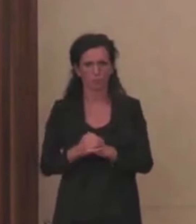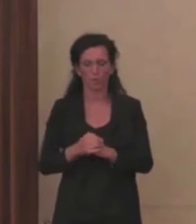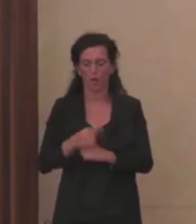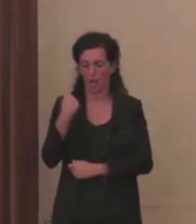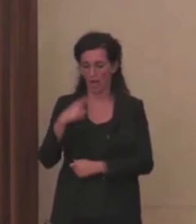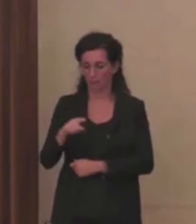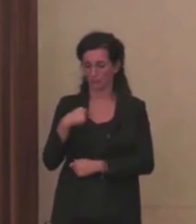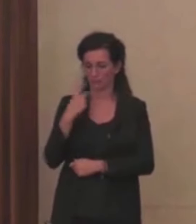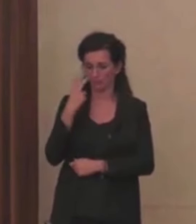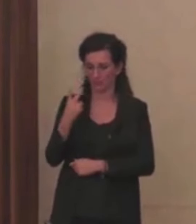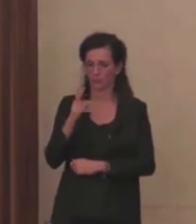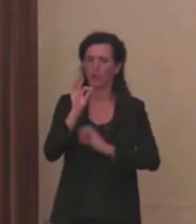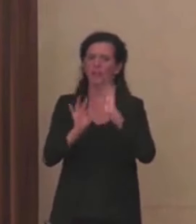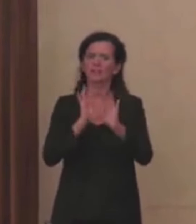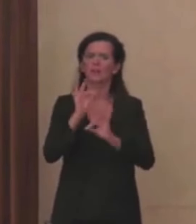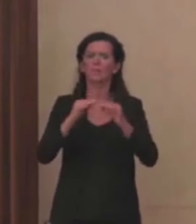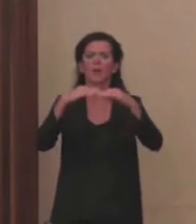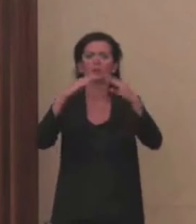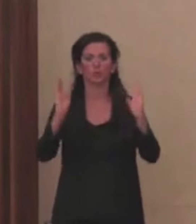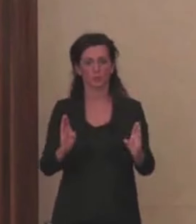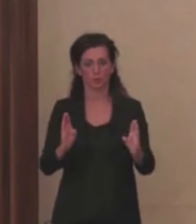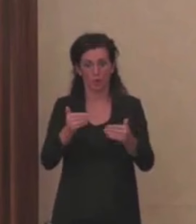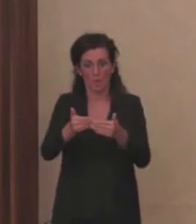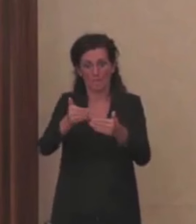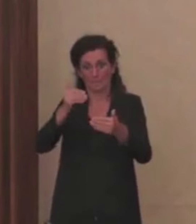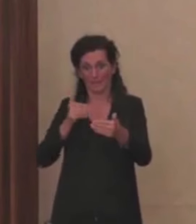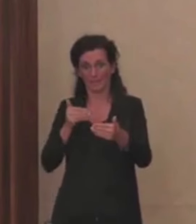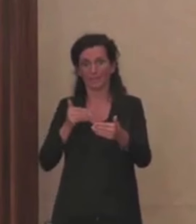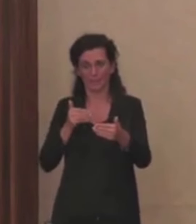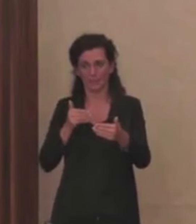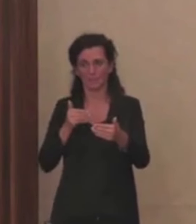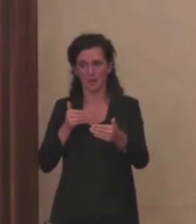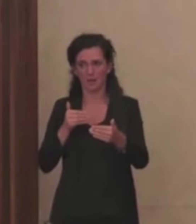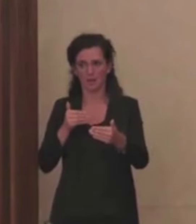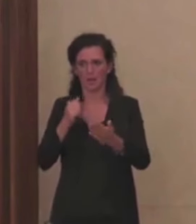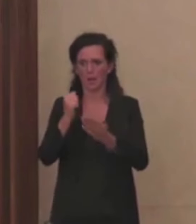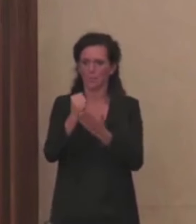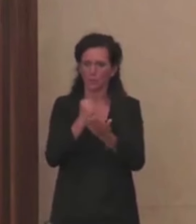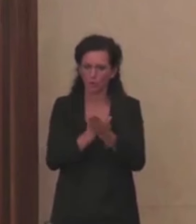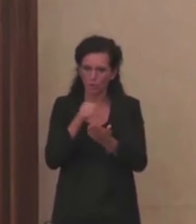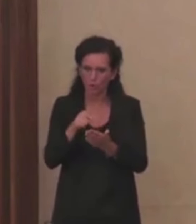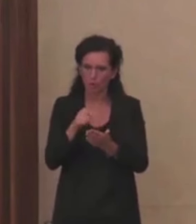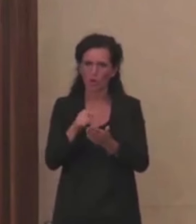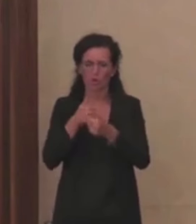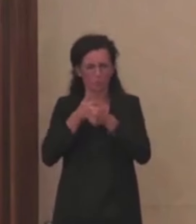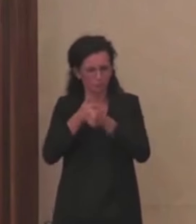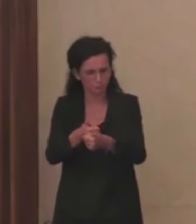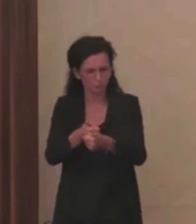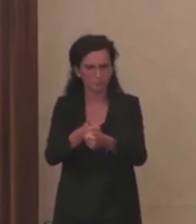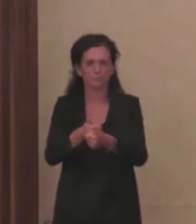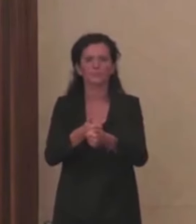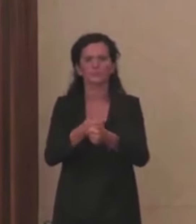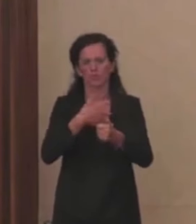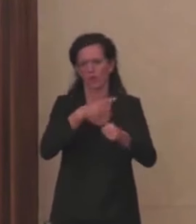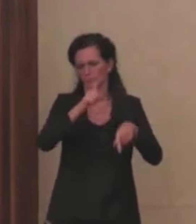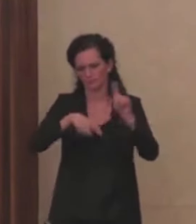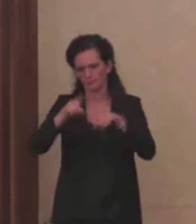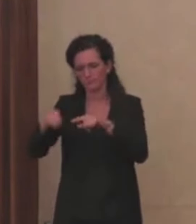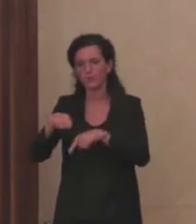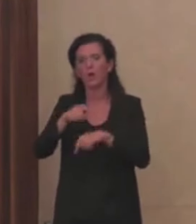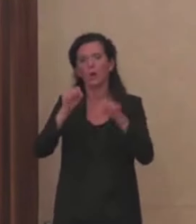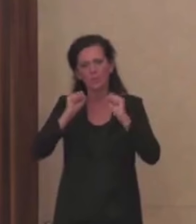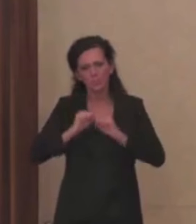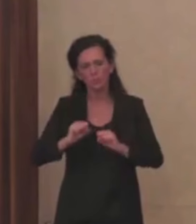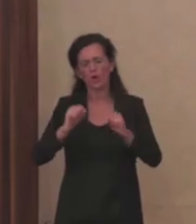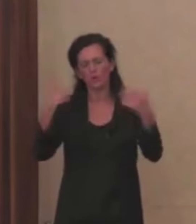we saw with home early treatment, with the IDEA protocol and others, is that